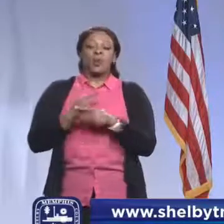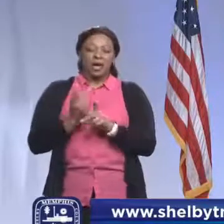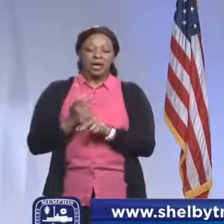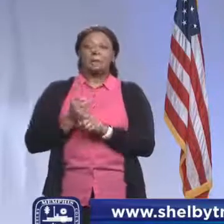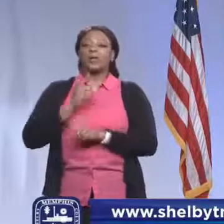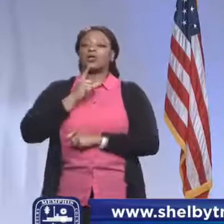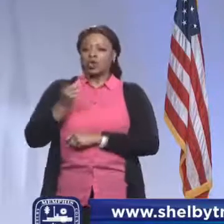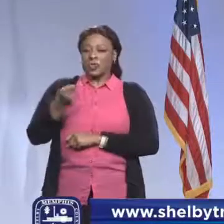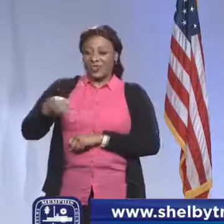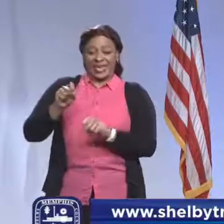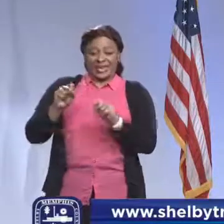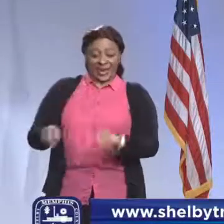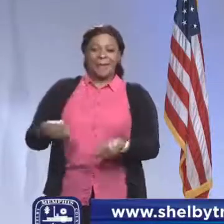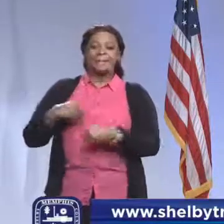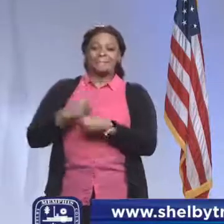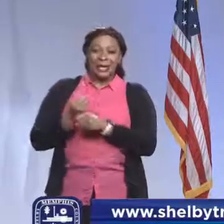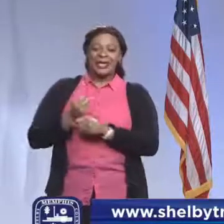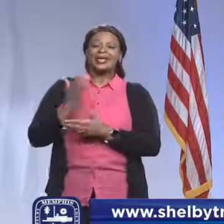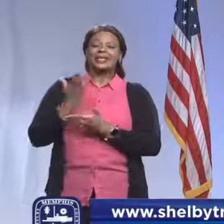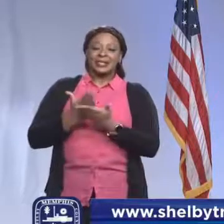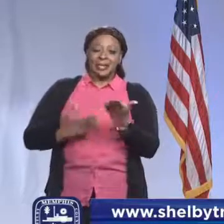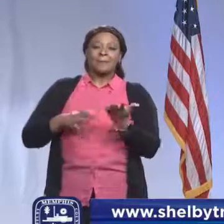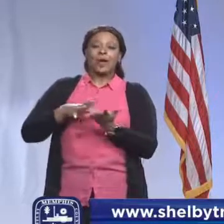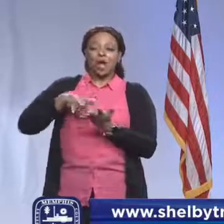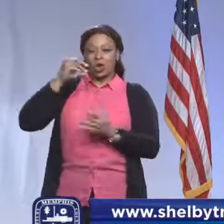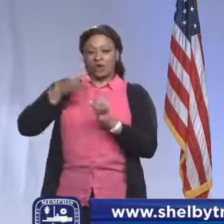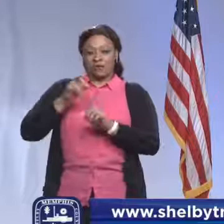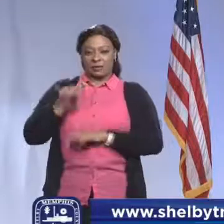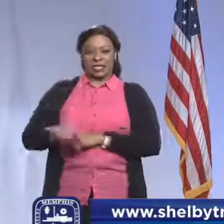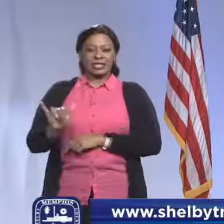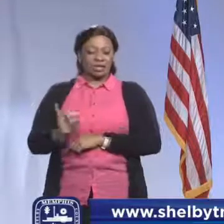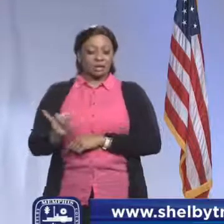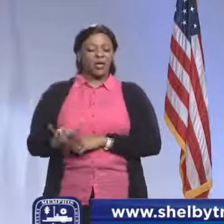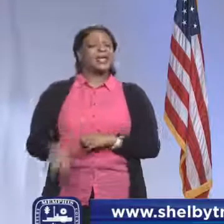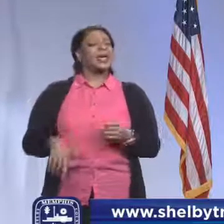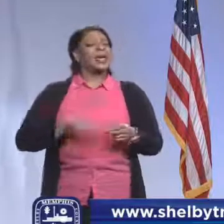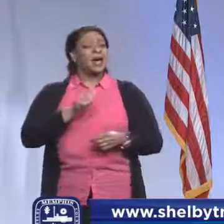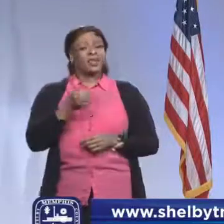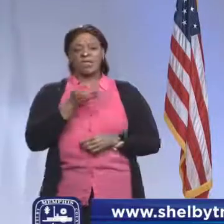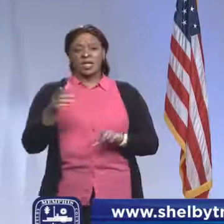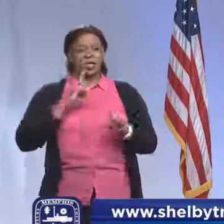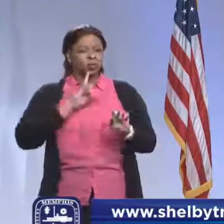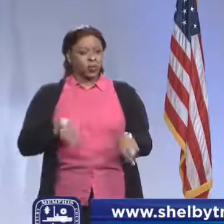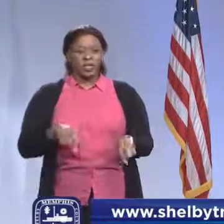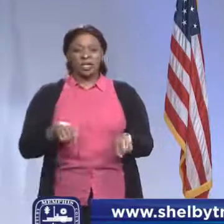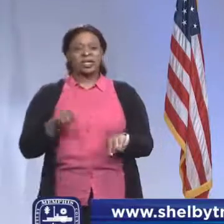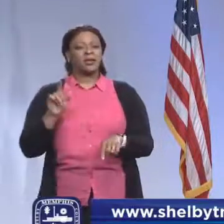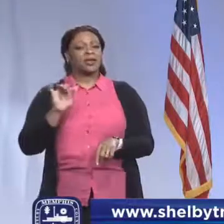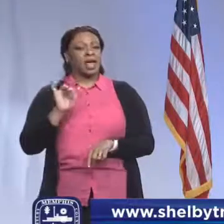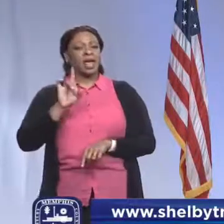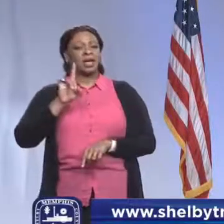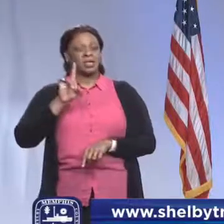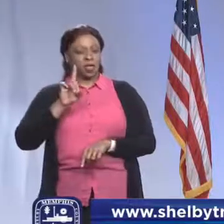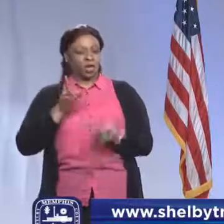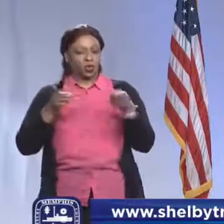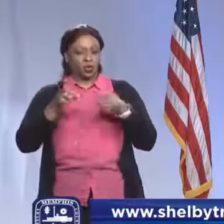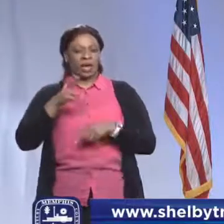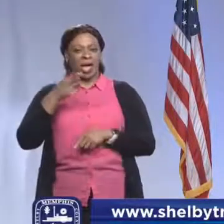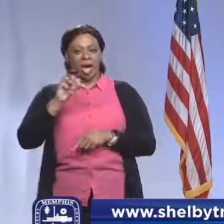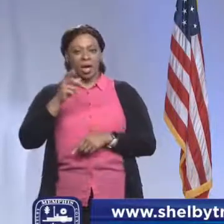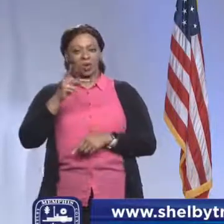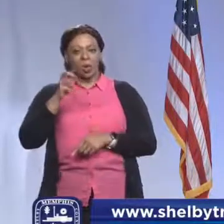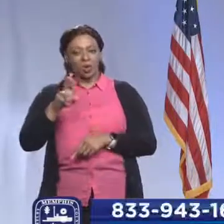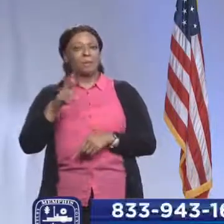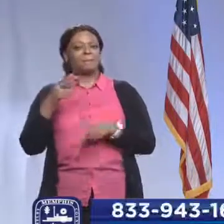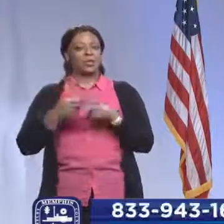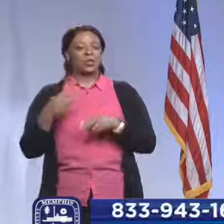making sure that they can make some money out of this as well. The other thing to address that Director Haushalter mentioned was that we